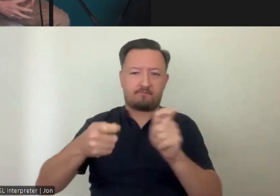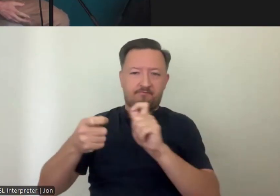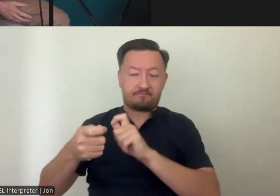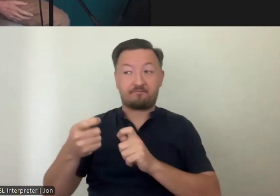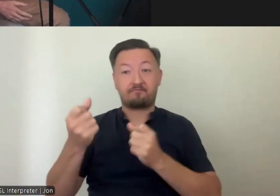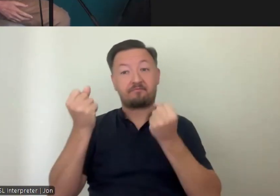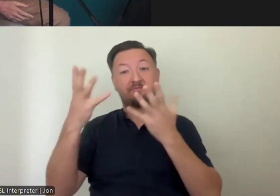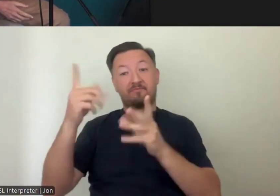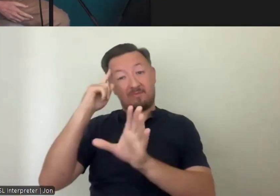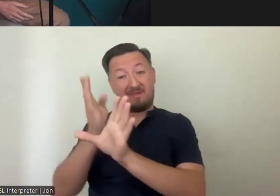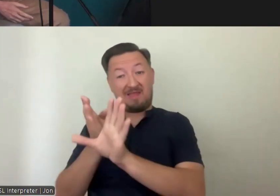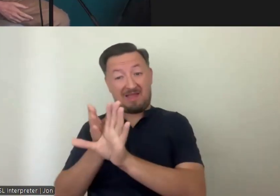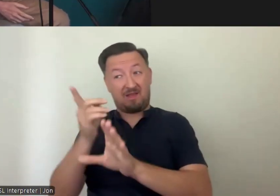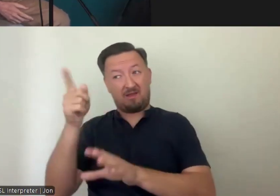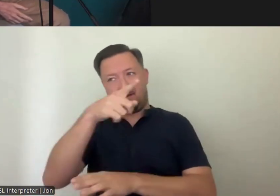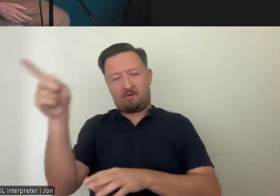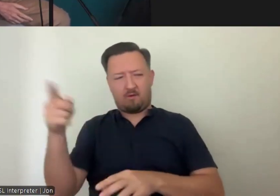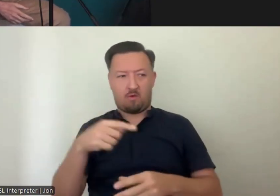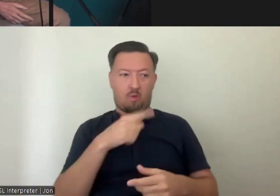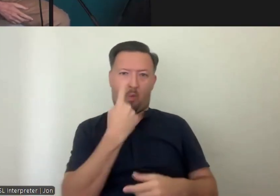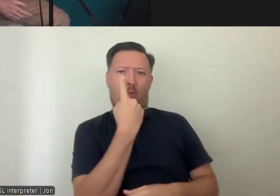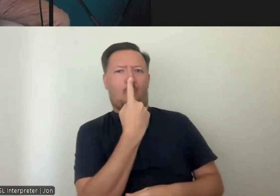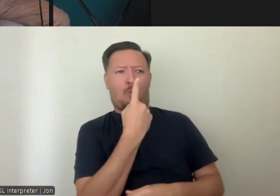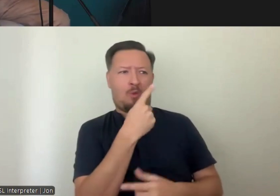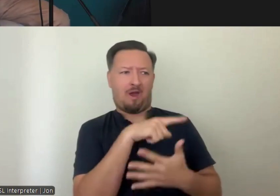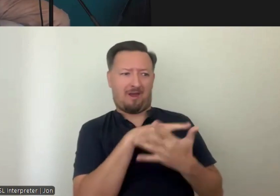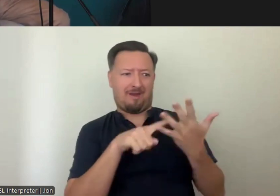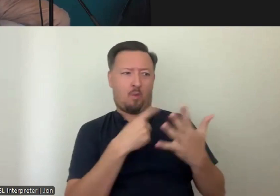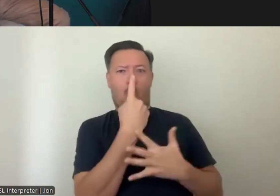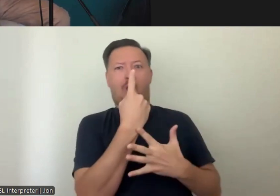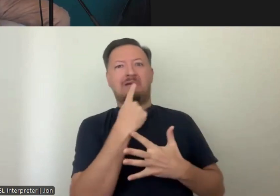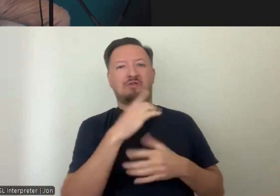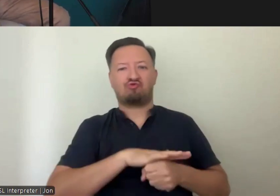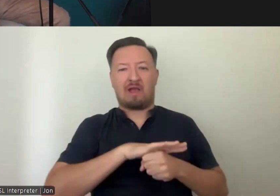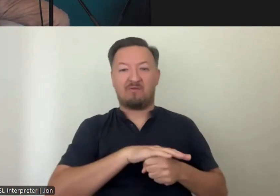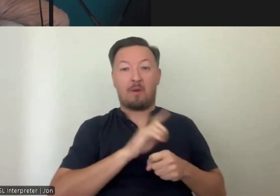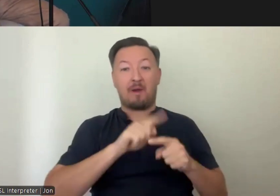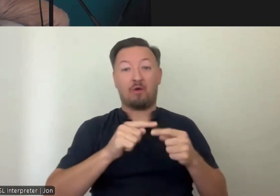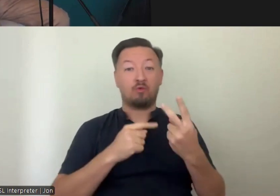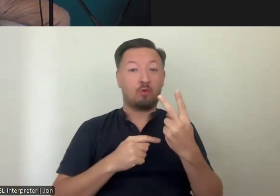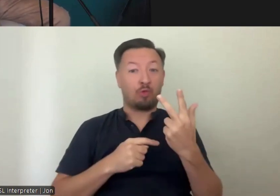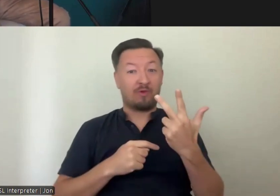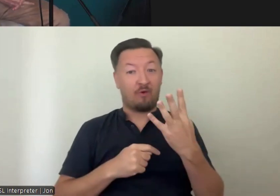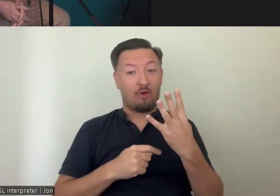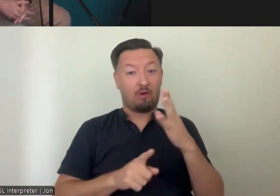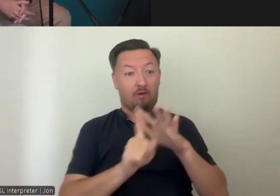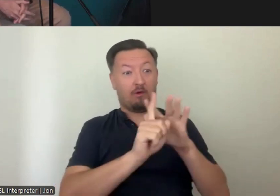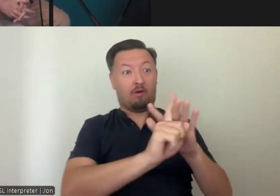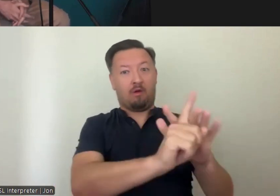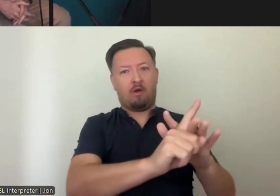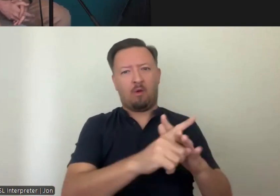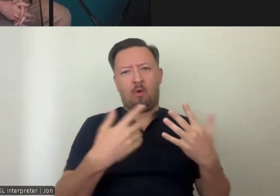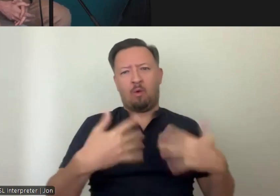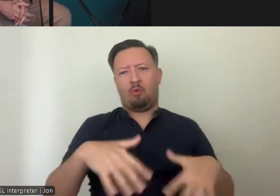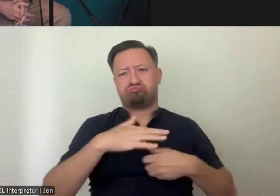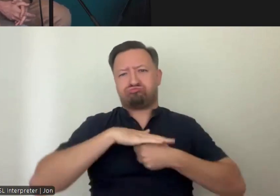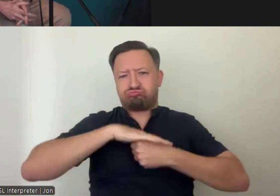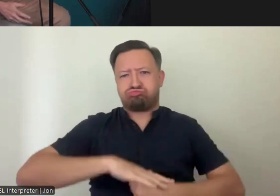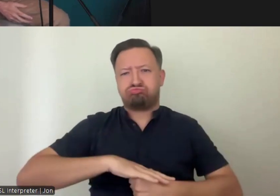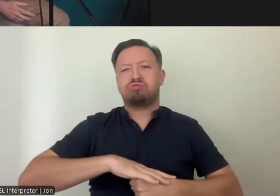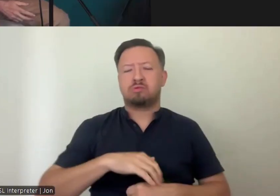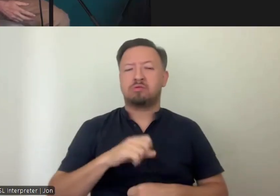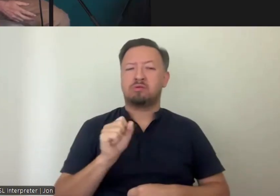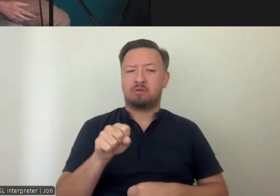tell you that one of those things is stressful. 3 or 4 within a short period of time, they really can do some work on you. And